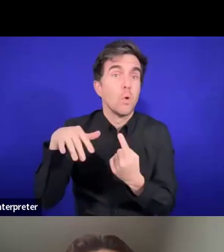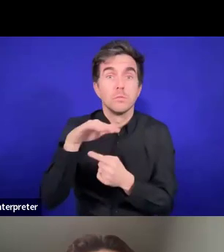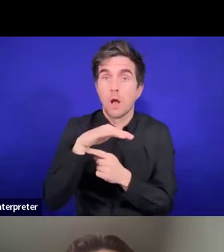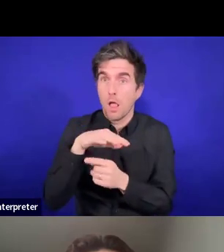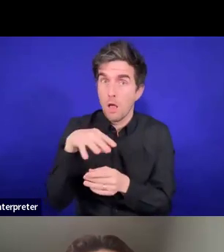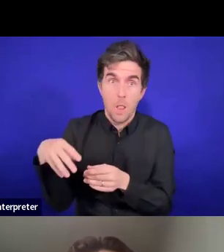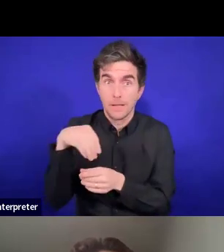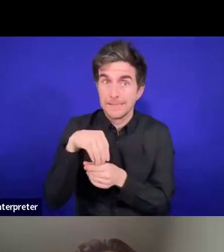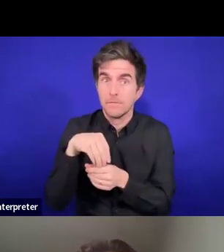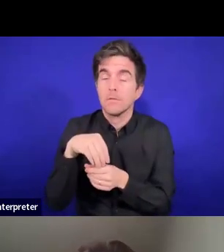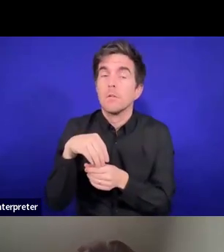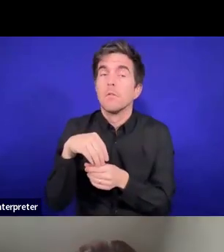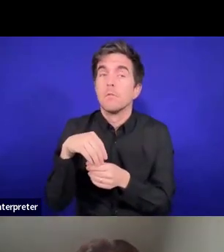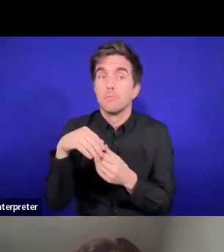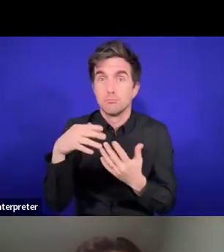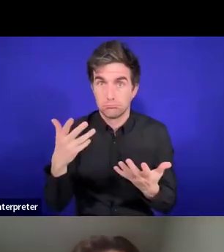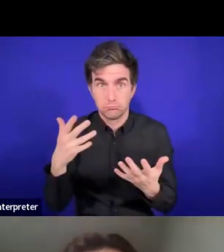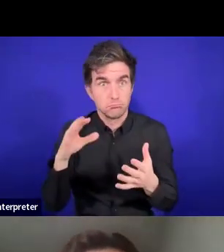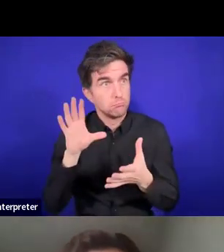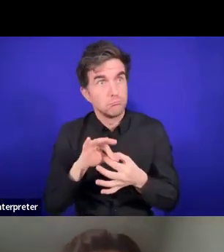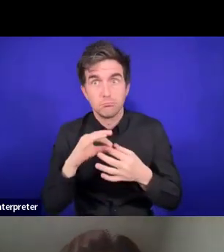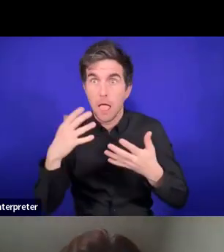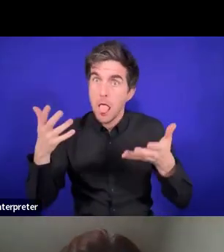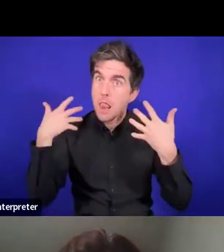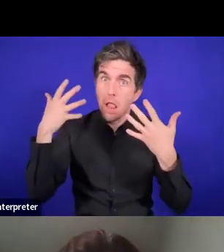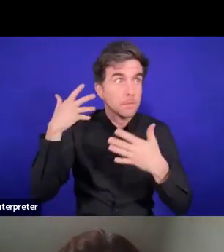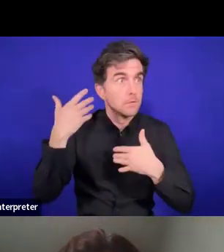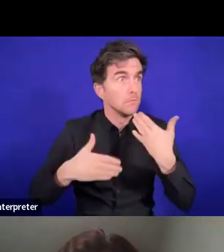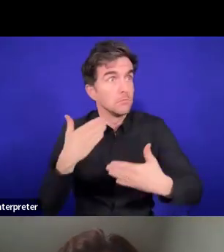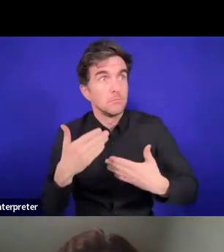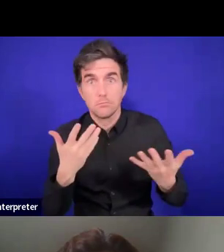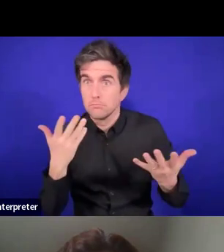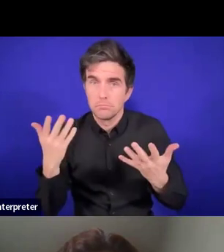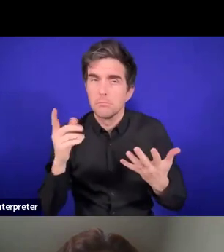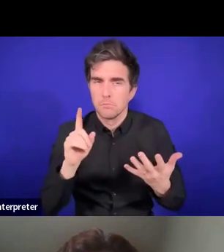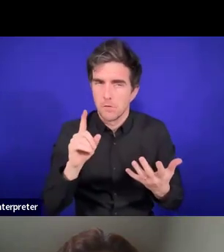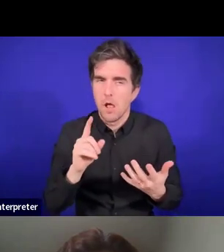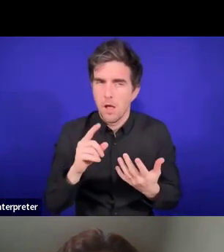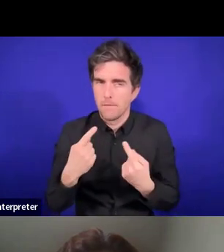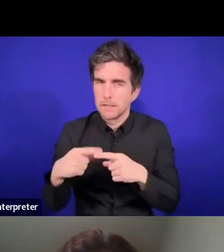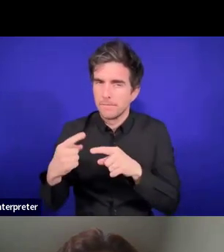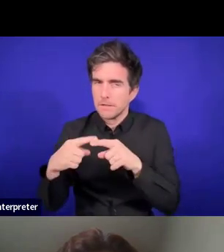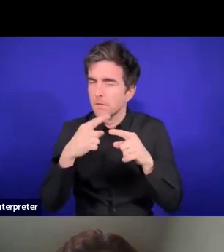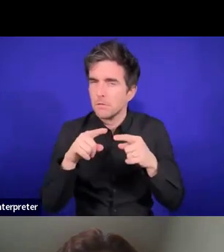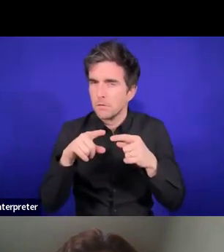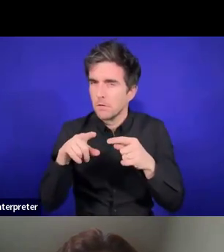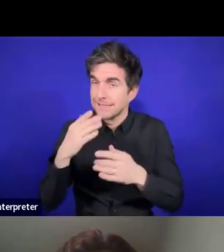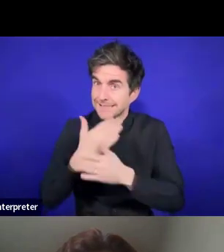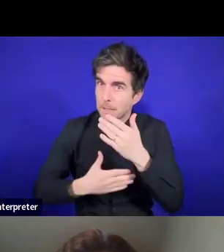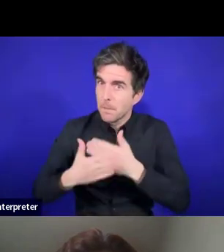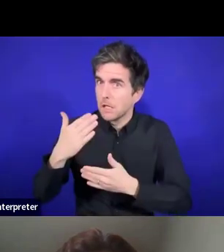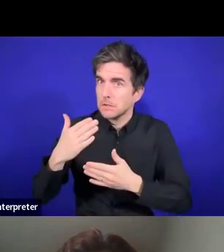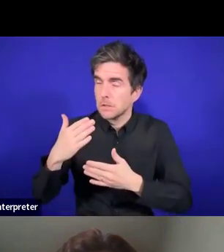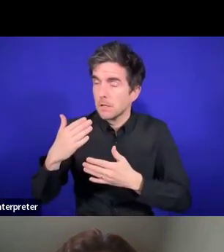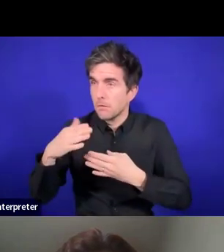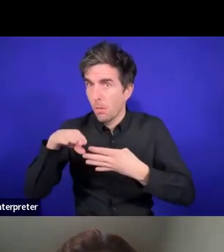different levels of severity in terms of disability registration processes that also tied to then social protection entitlements. So